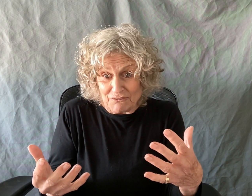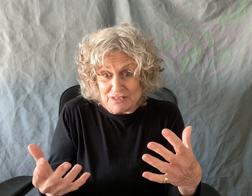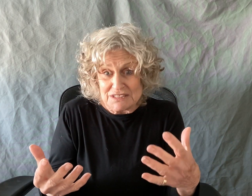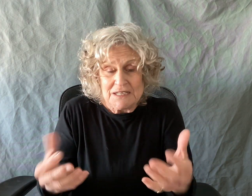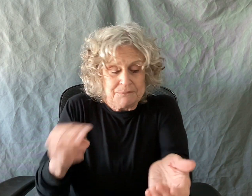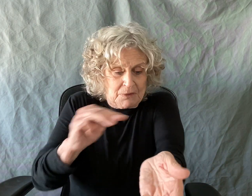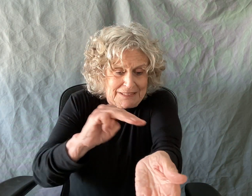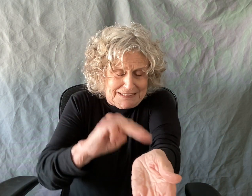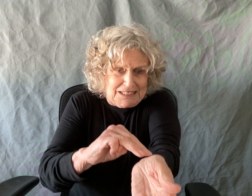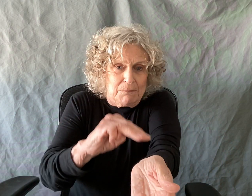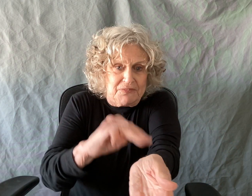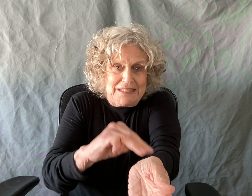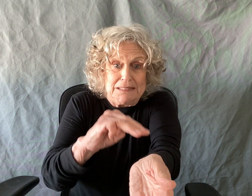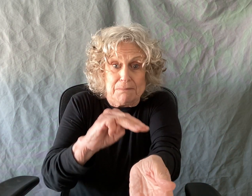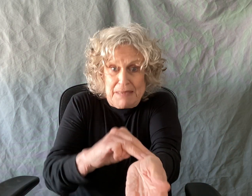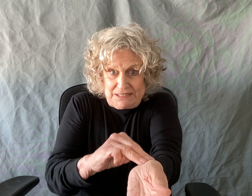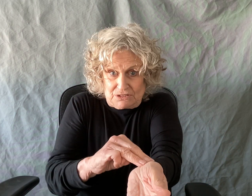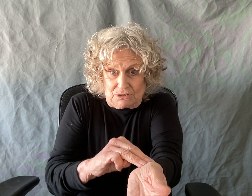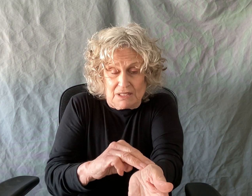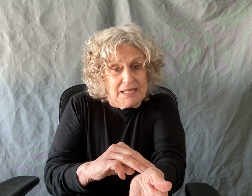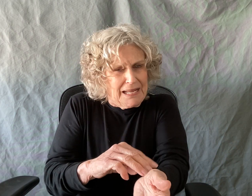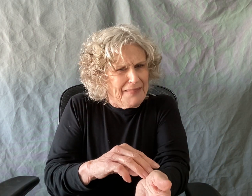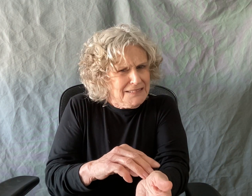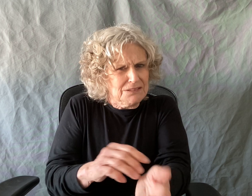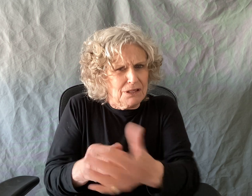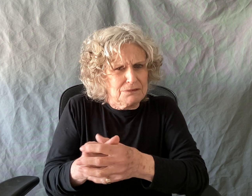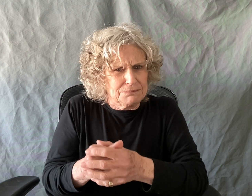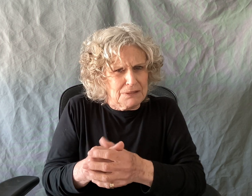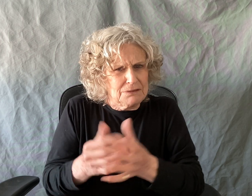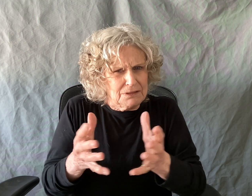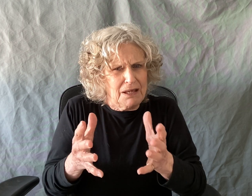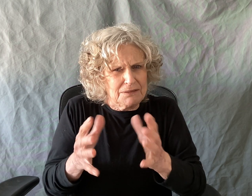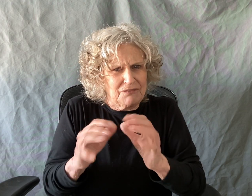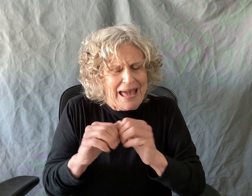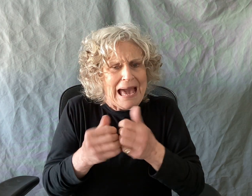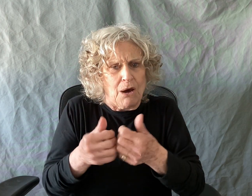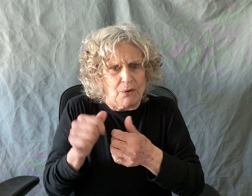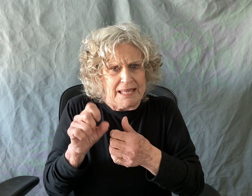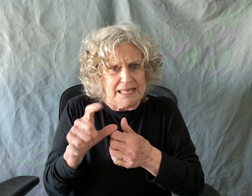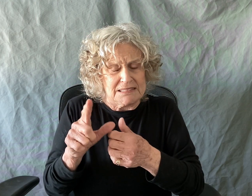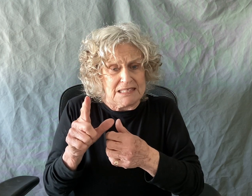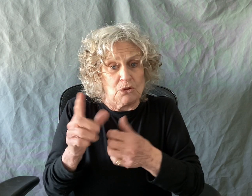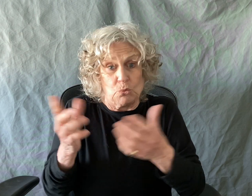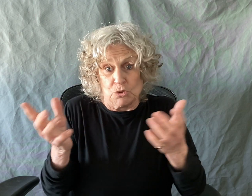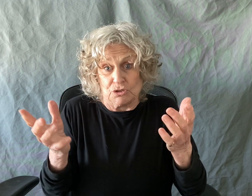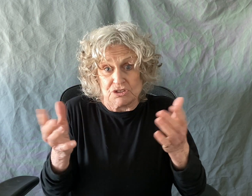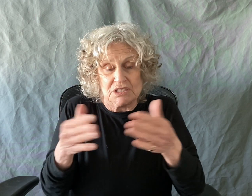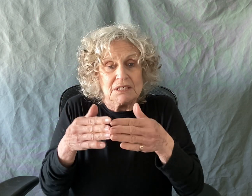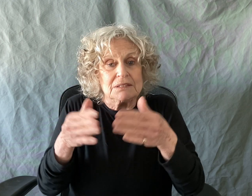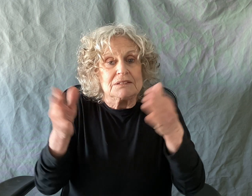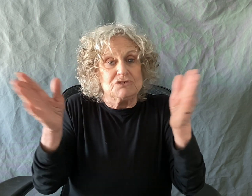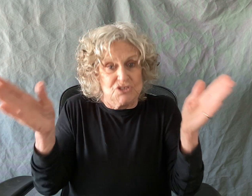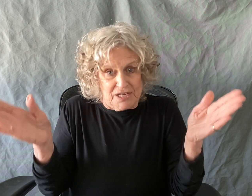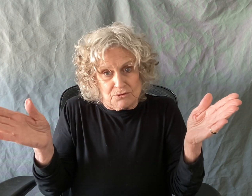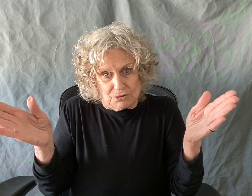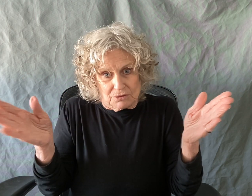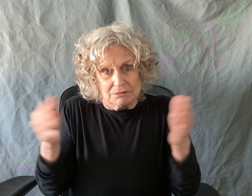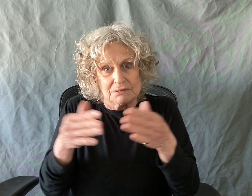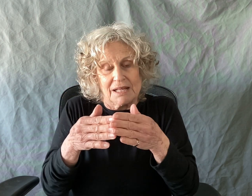office, but it's something medical. And that's a lot of how ASL works. General, lots